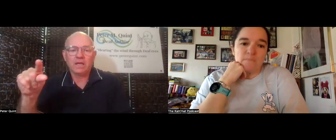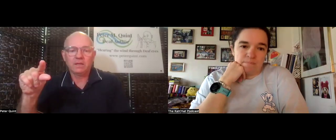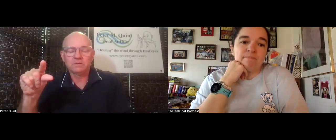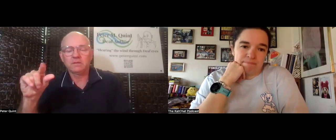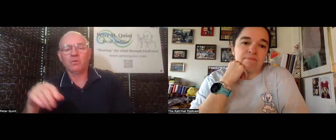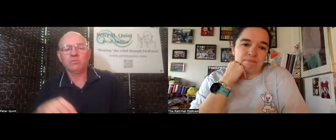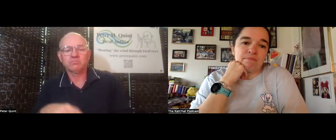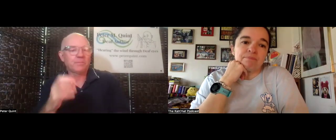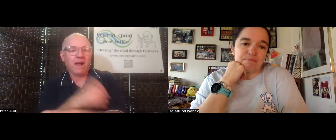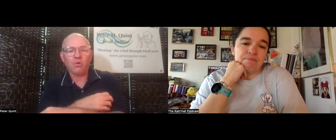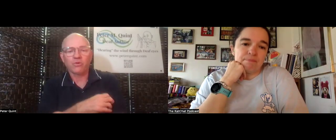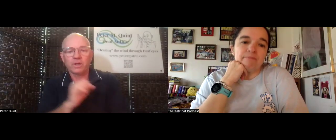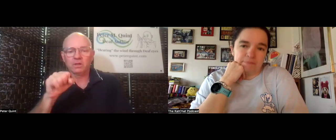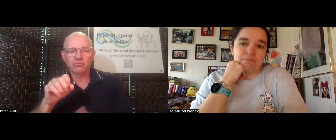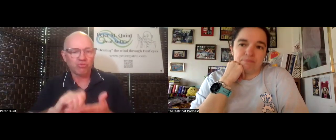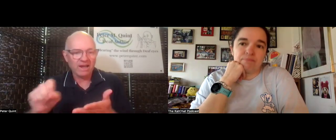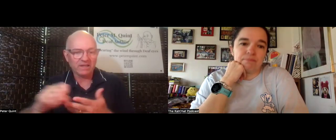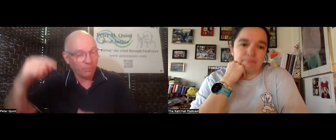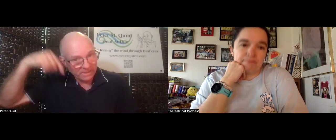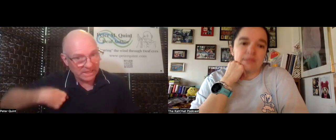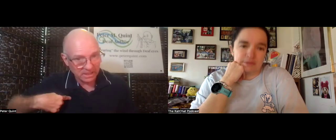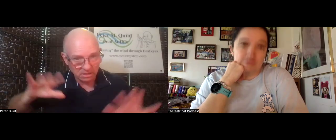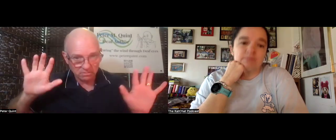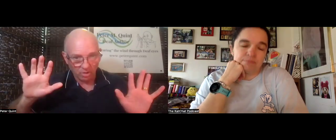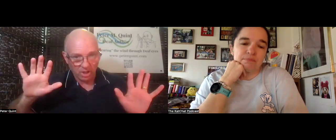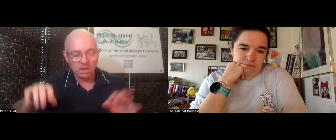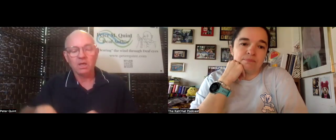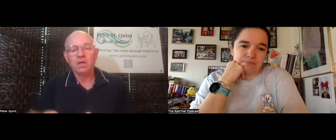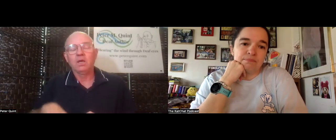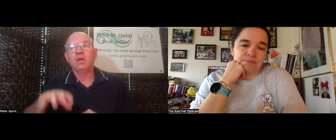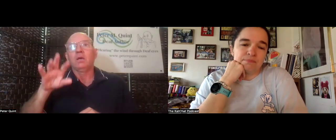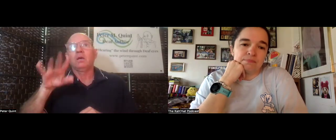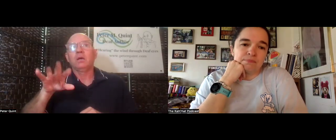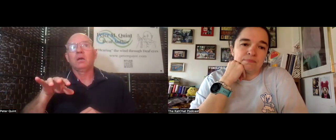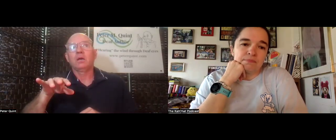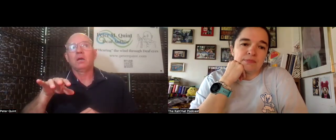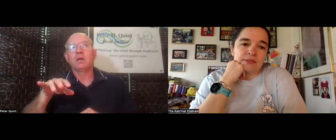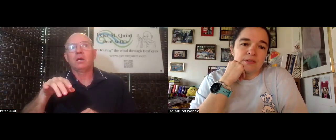empowering, empowering writing from, okay.